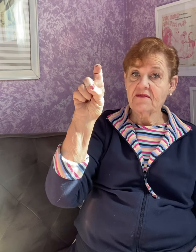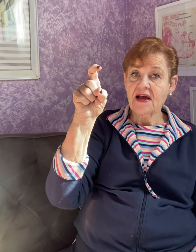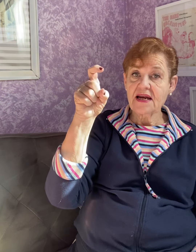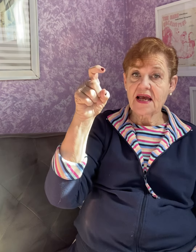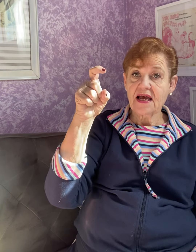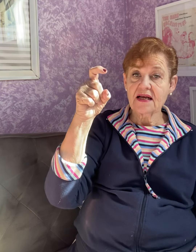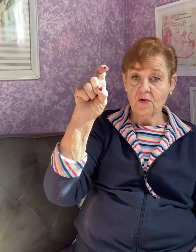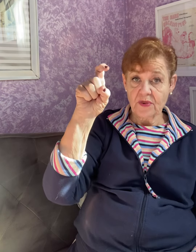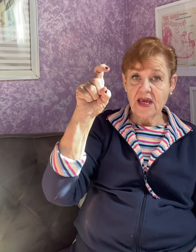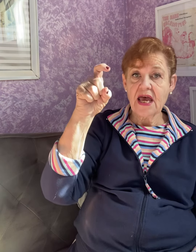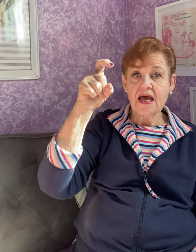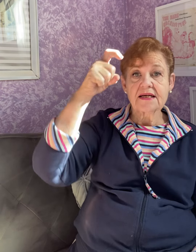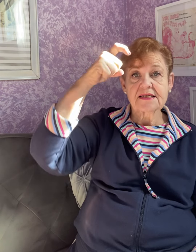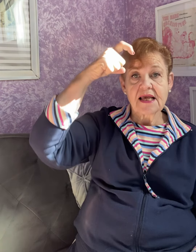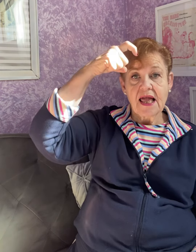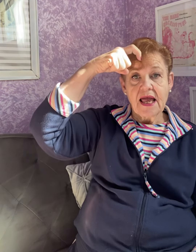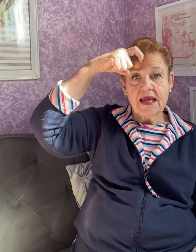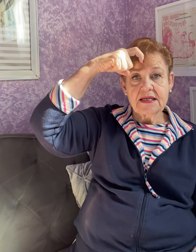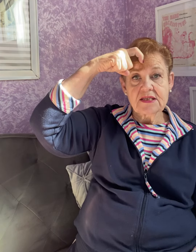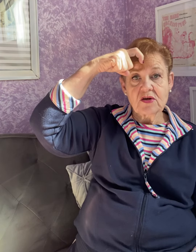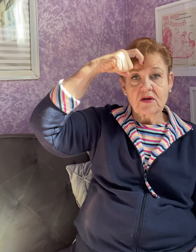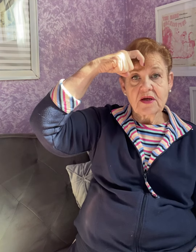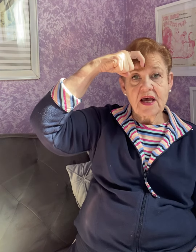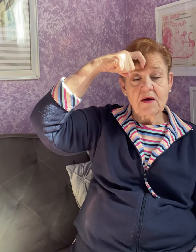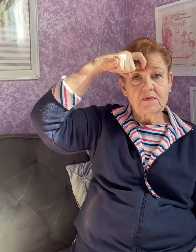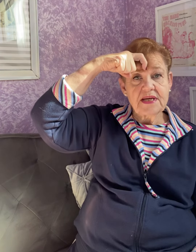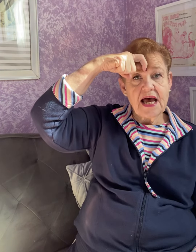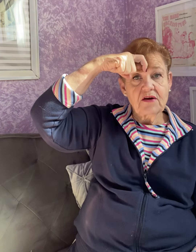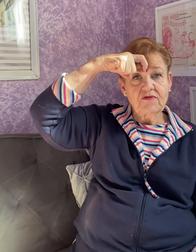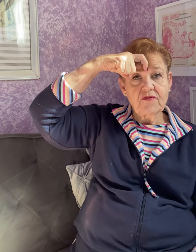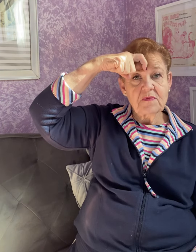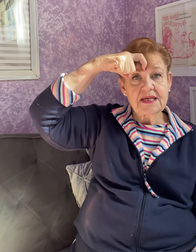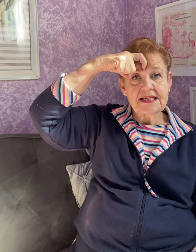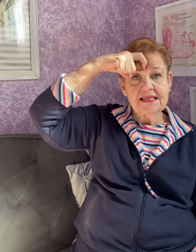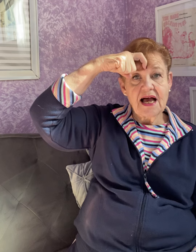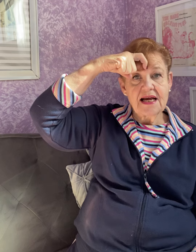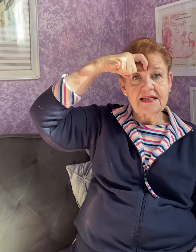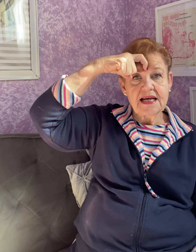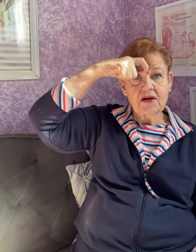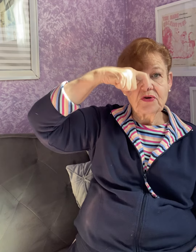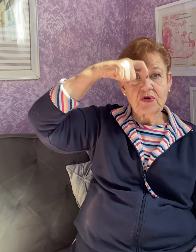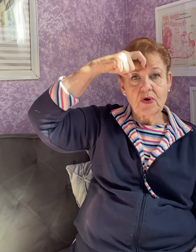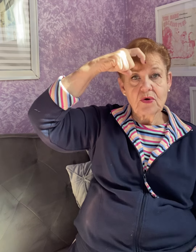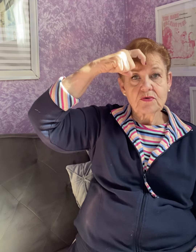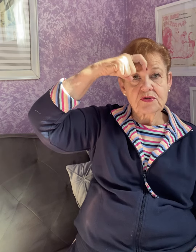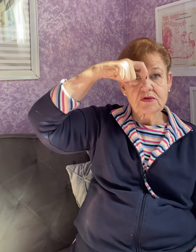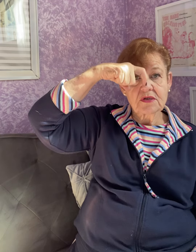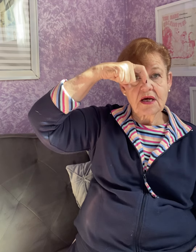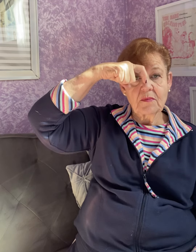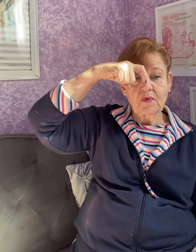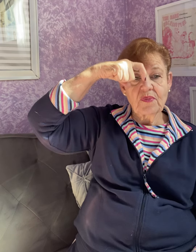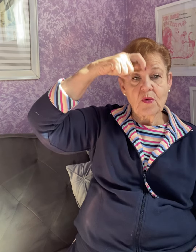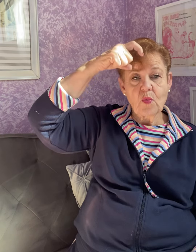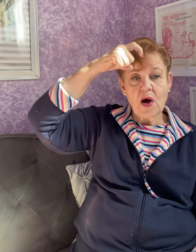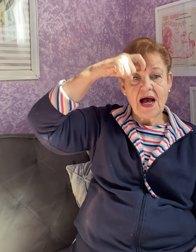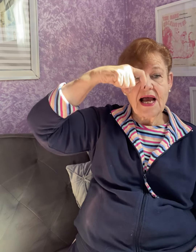modified or the X, and it's going to come down from the side down your nose. The